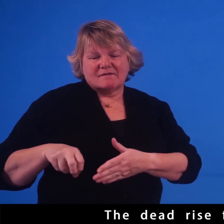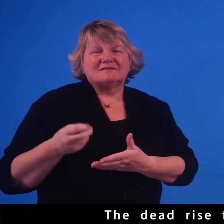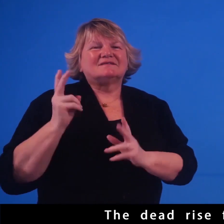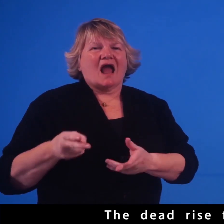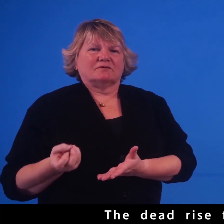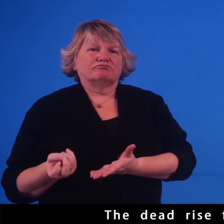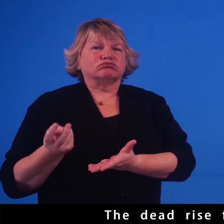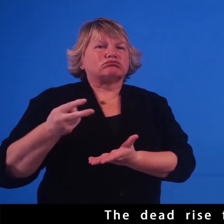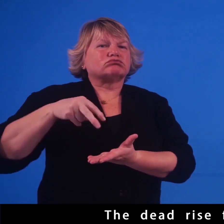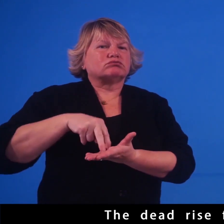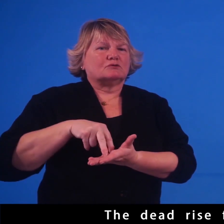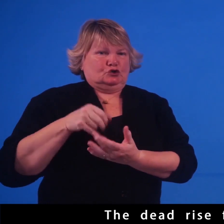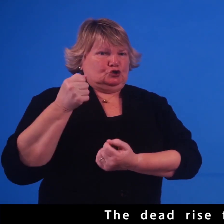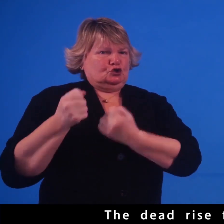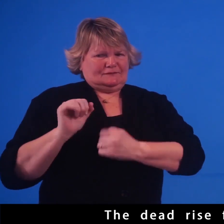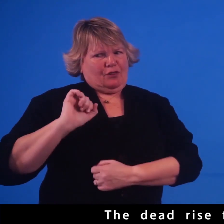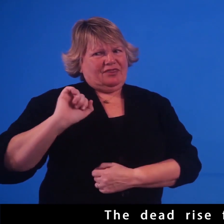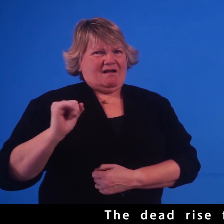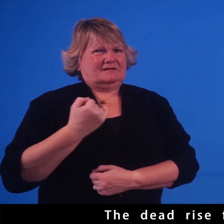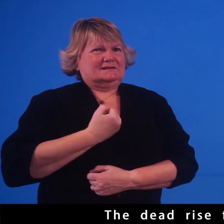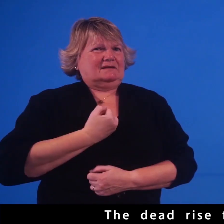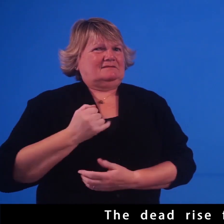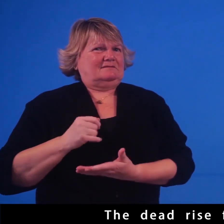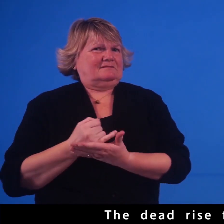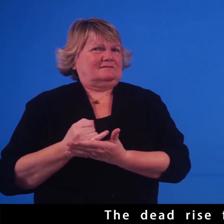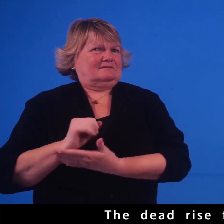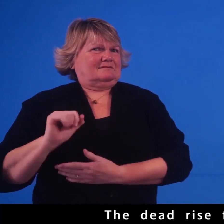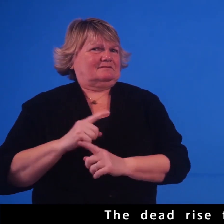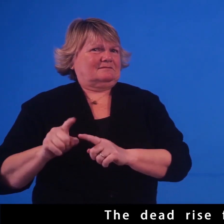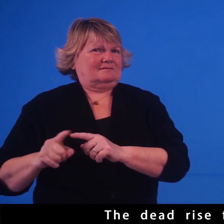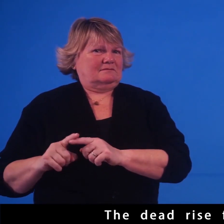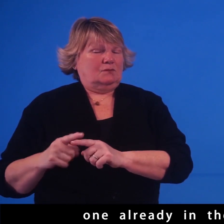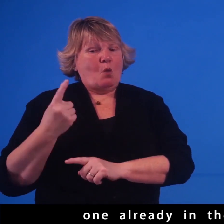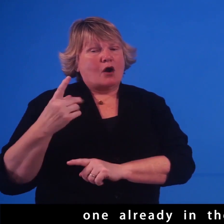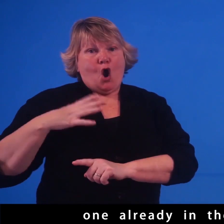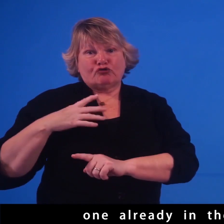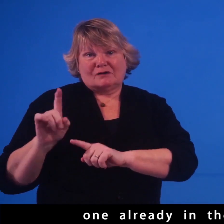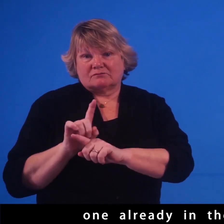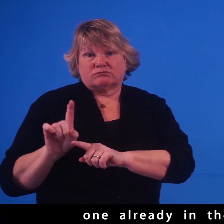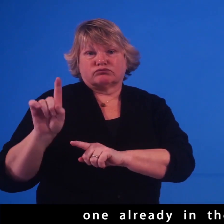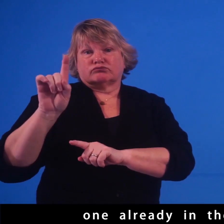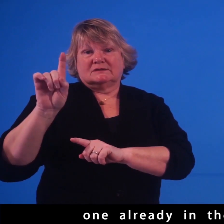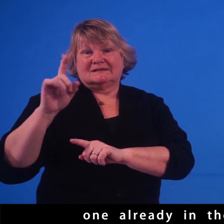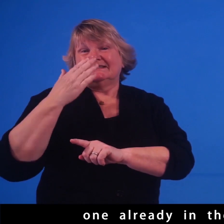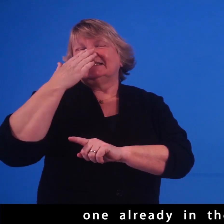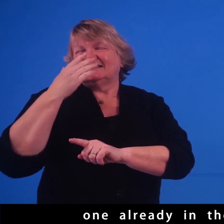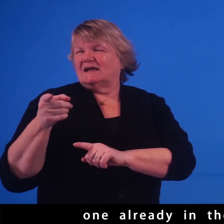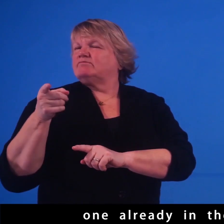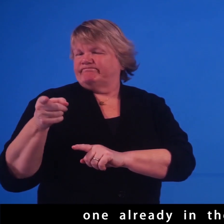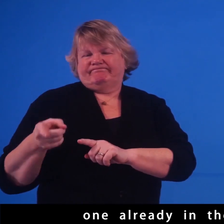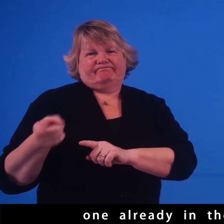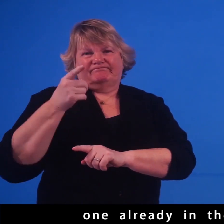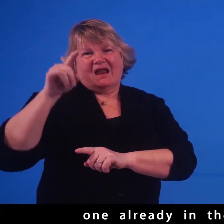The dead rise from their graves to be judged for their sins. One already in the